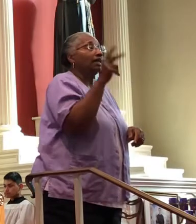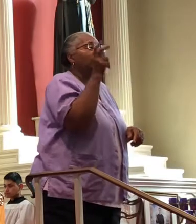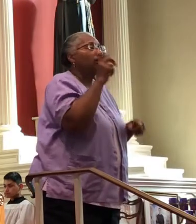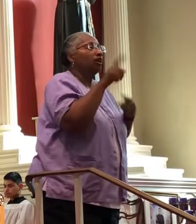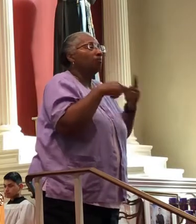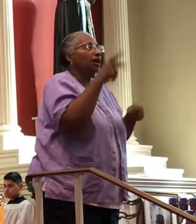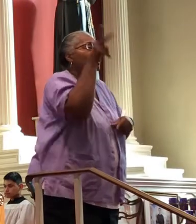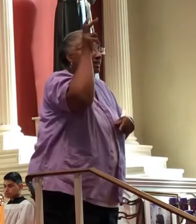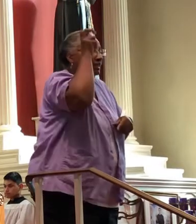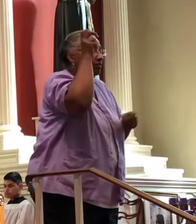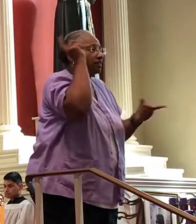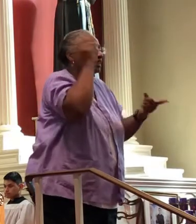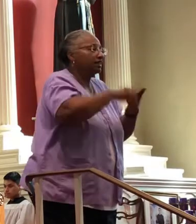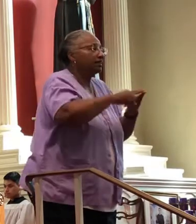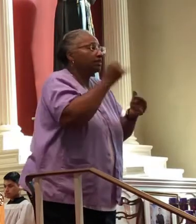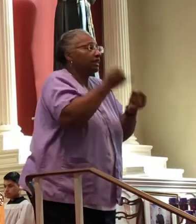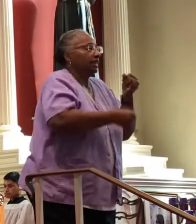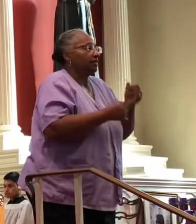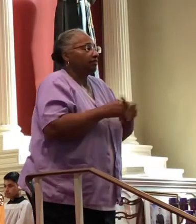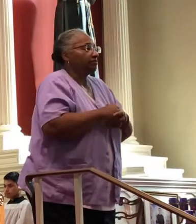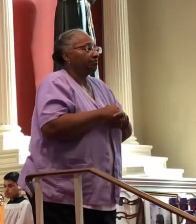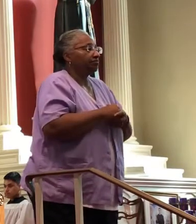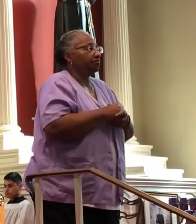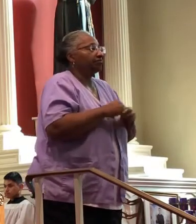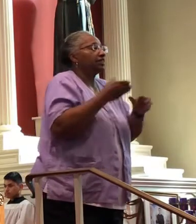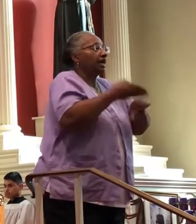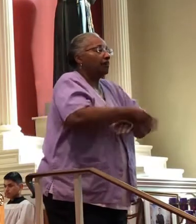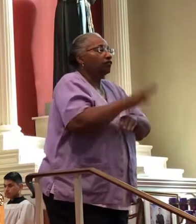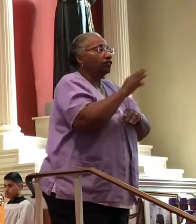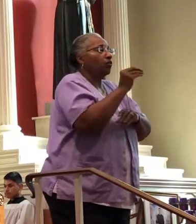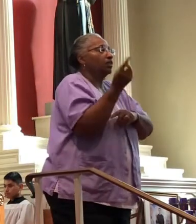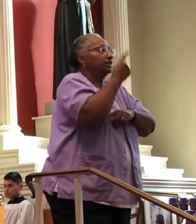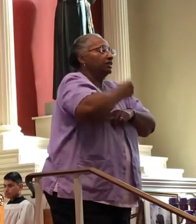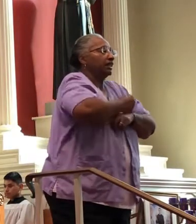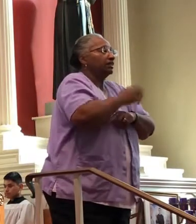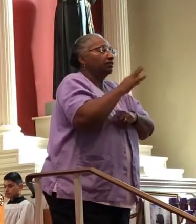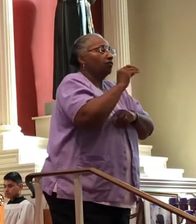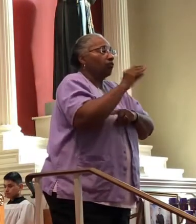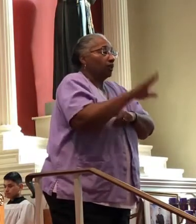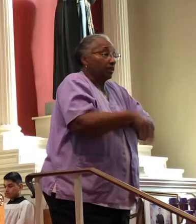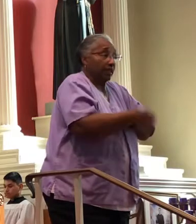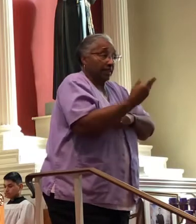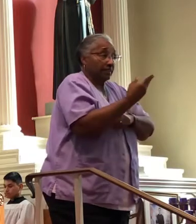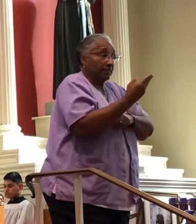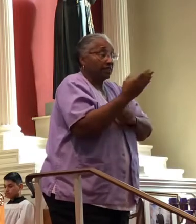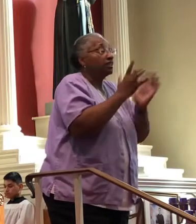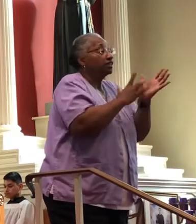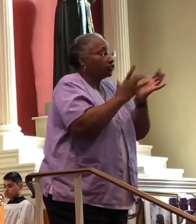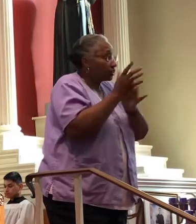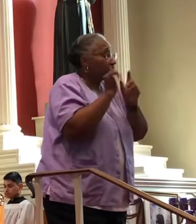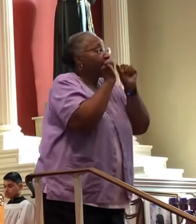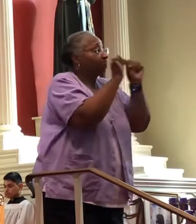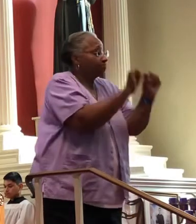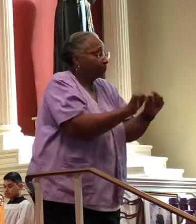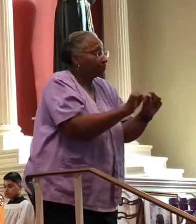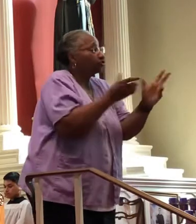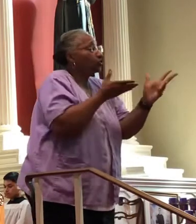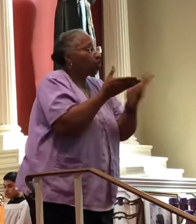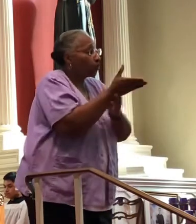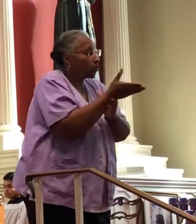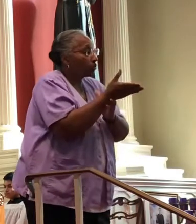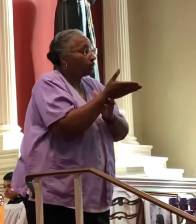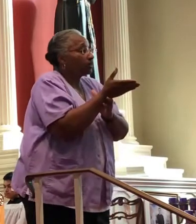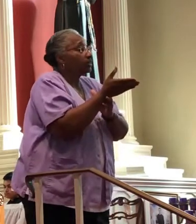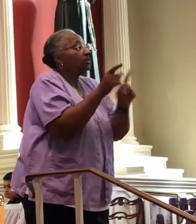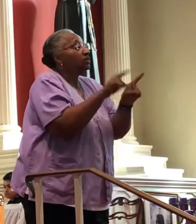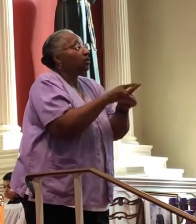devil, until the end. It's after 40 days and 40 nights. So Jesus persevered, and actually he's even going to